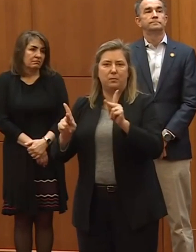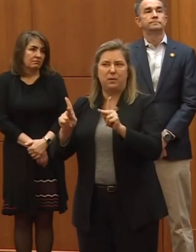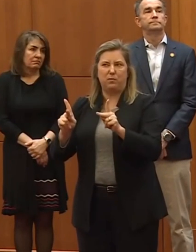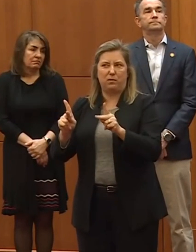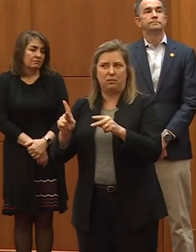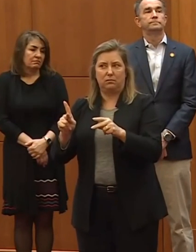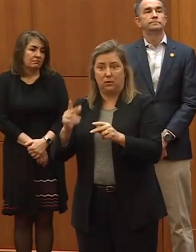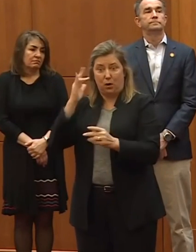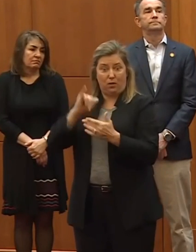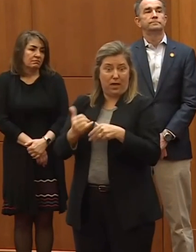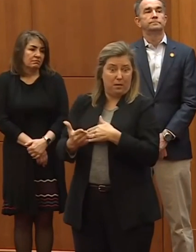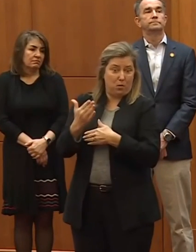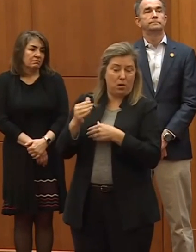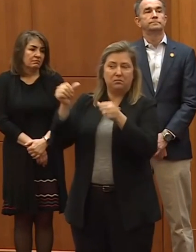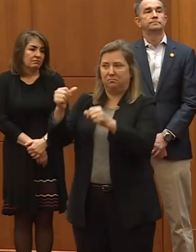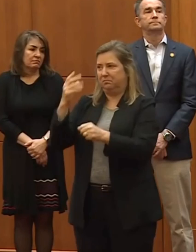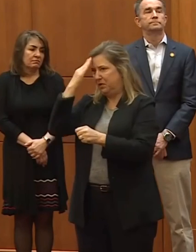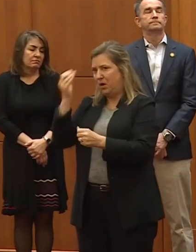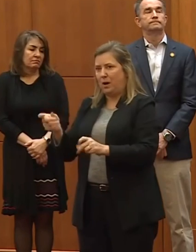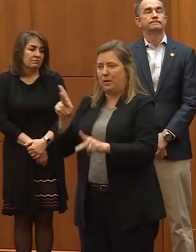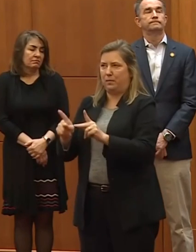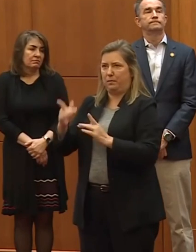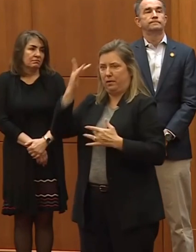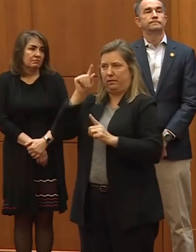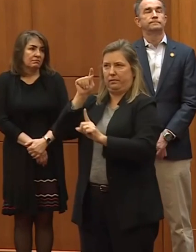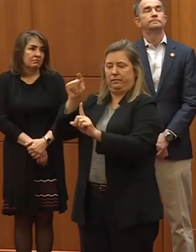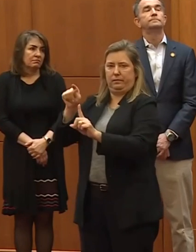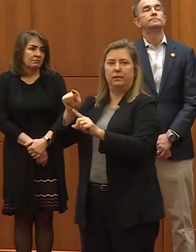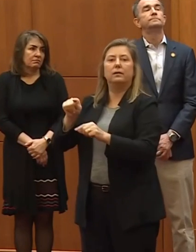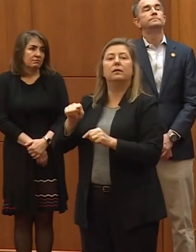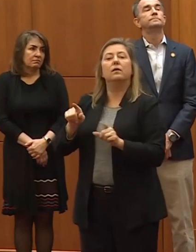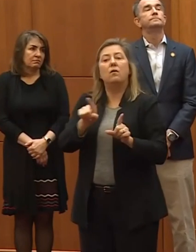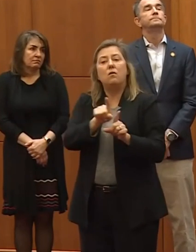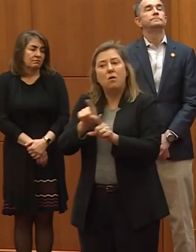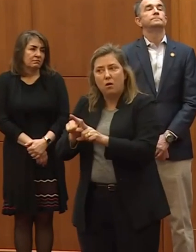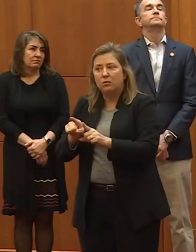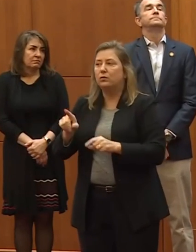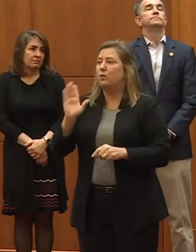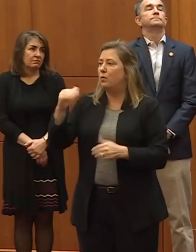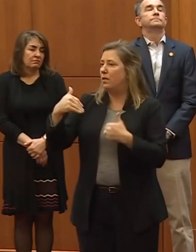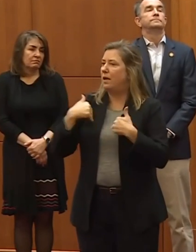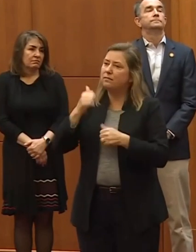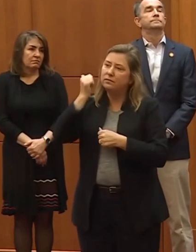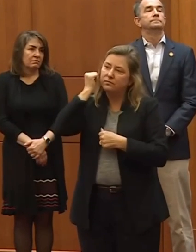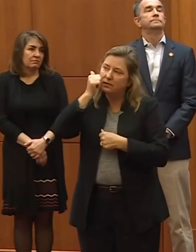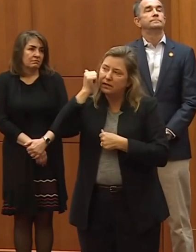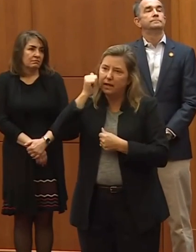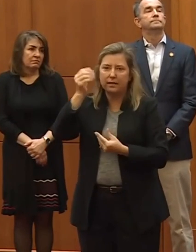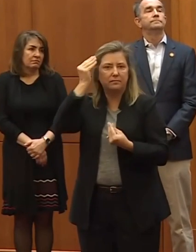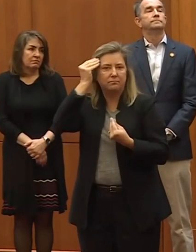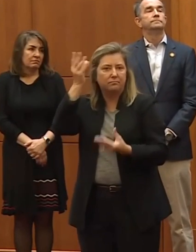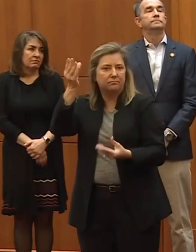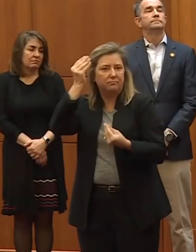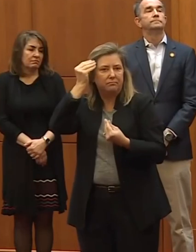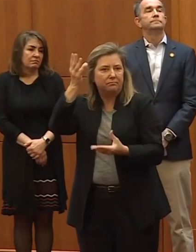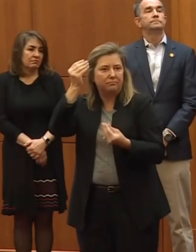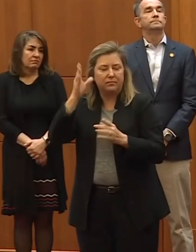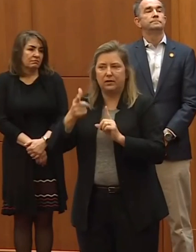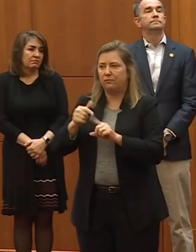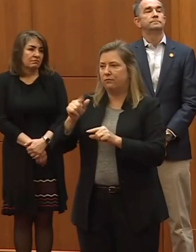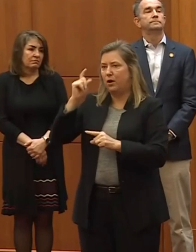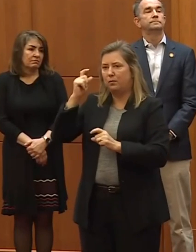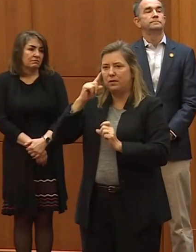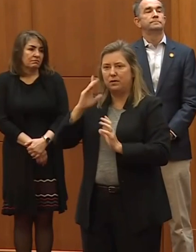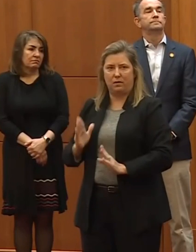morning. So that would be one way to check this. And in addition, of course, there will be these daily news briefings by the